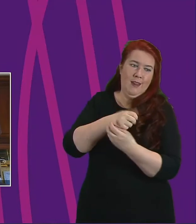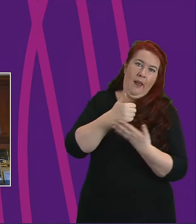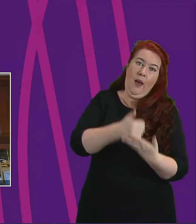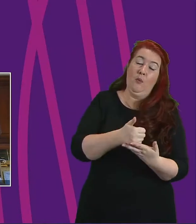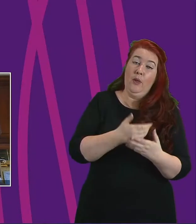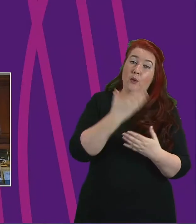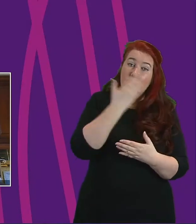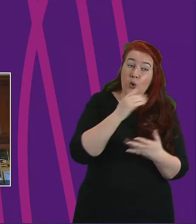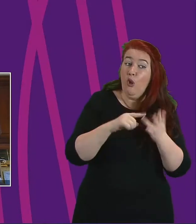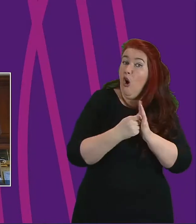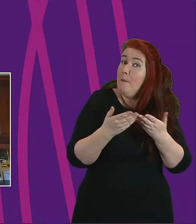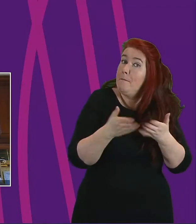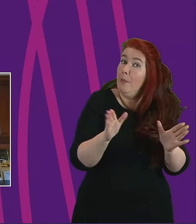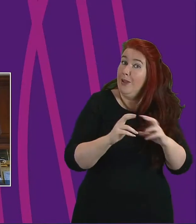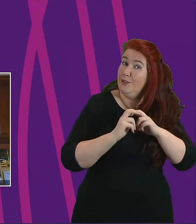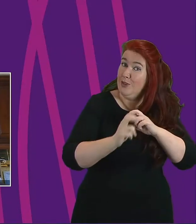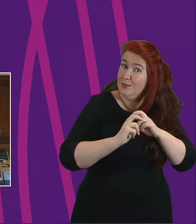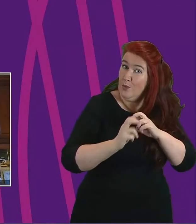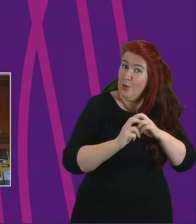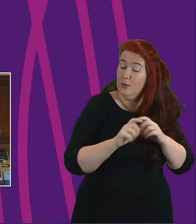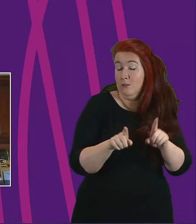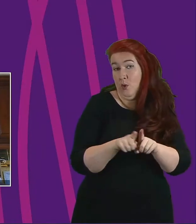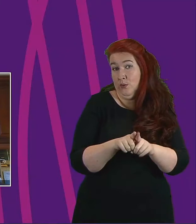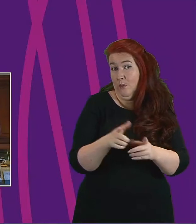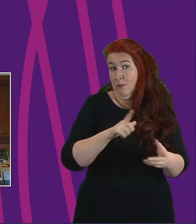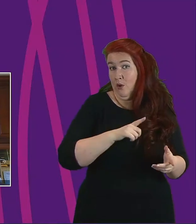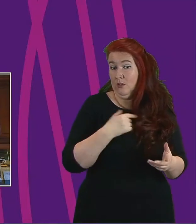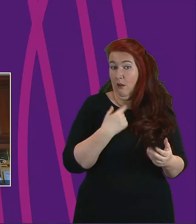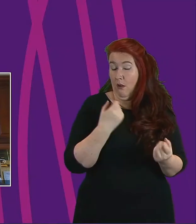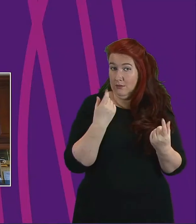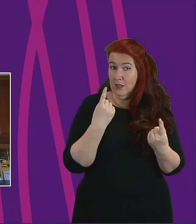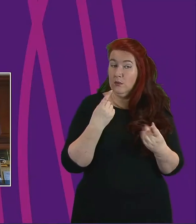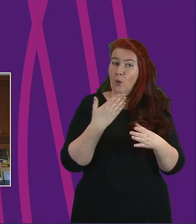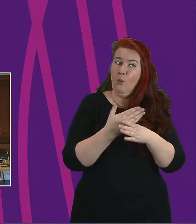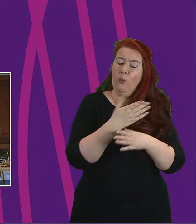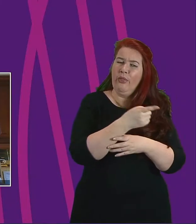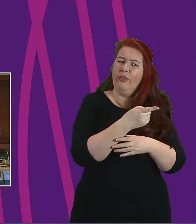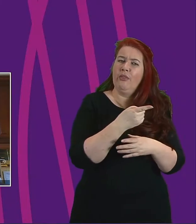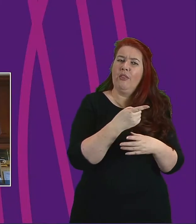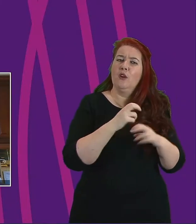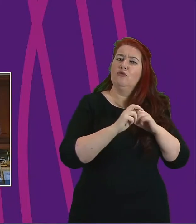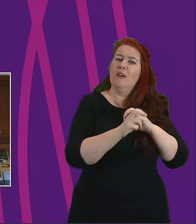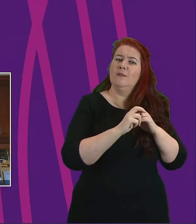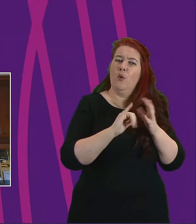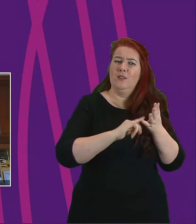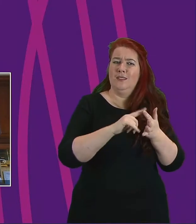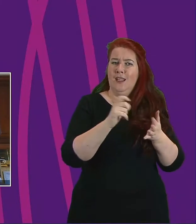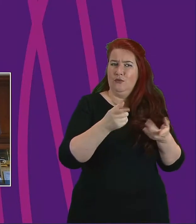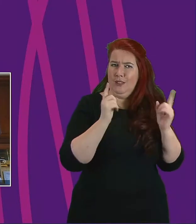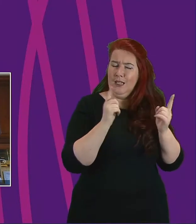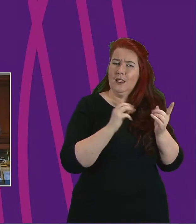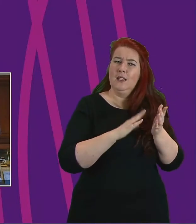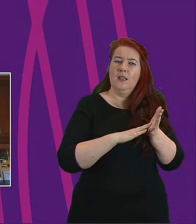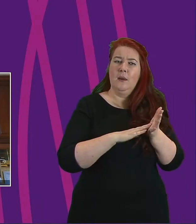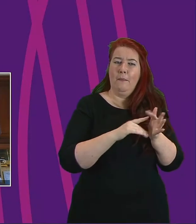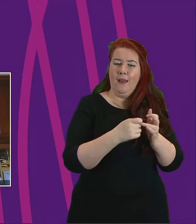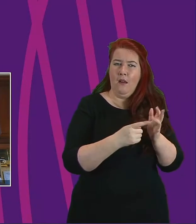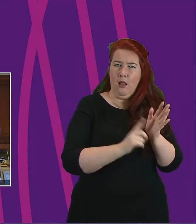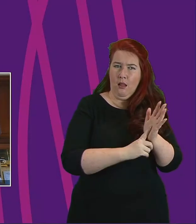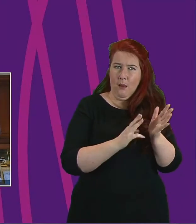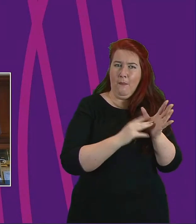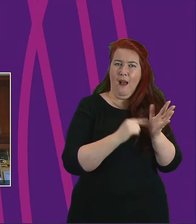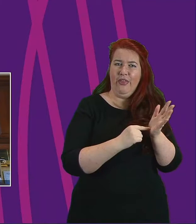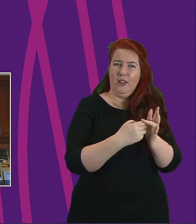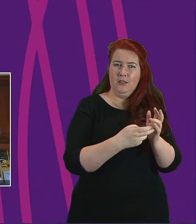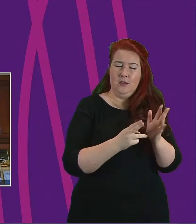public transport, not least because, as I understand it, working closely with my colleague, the Transport Secretary, Michael Matheson, the